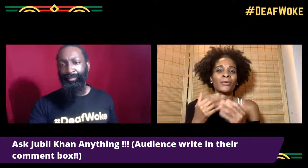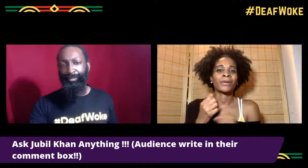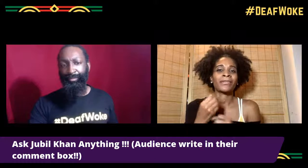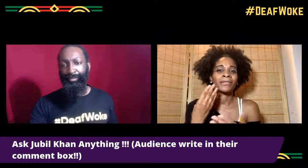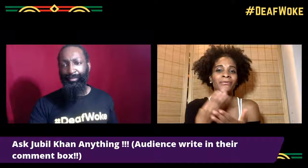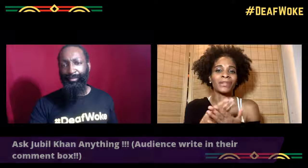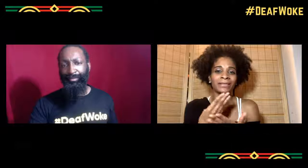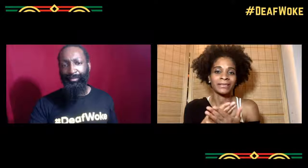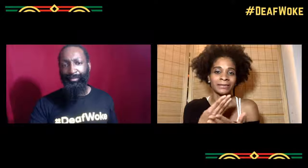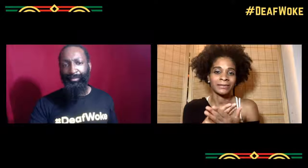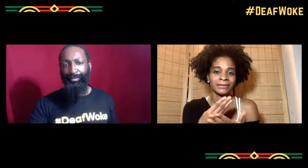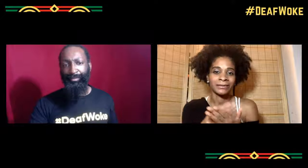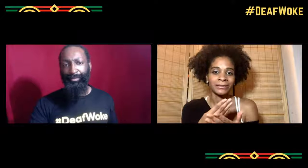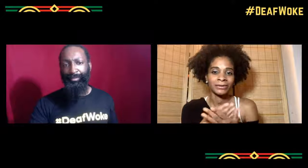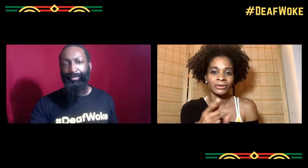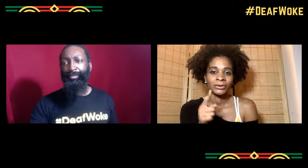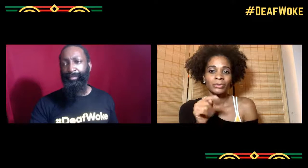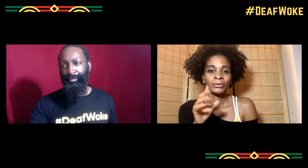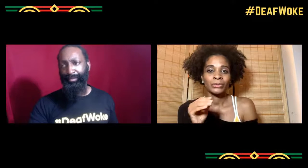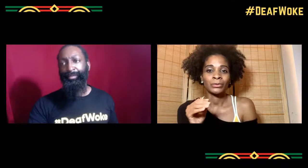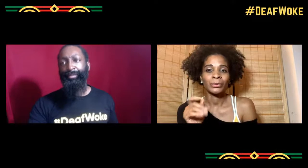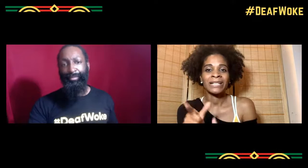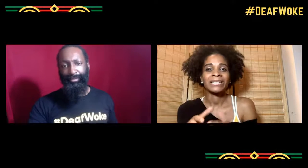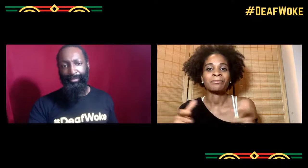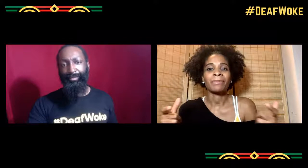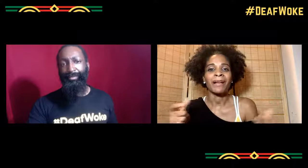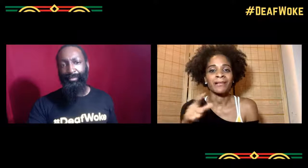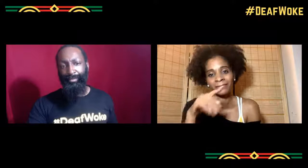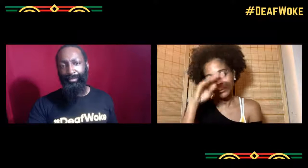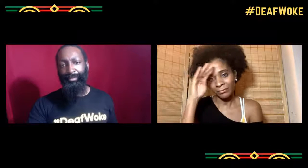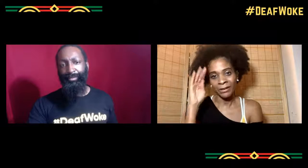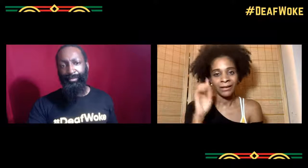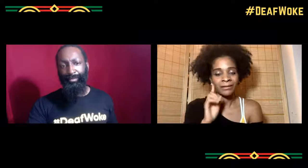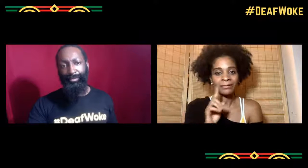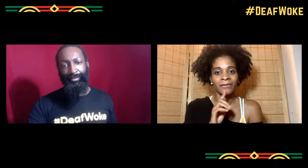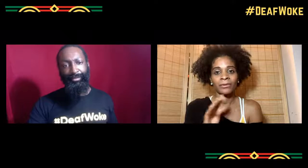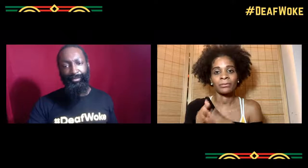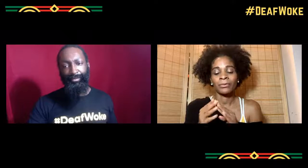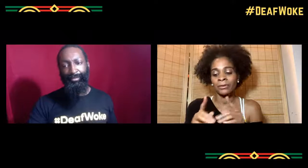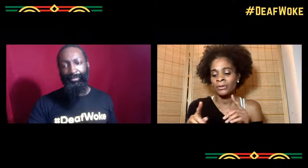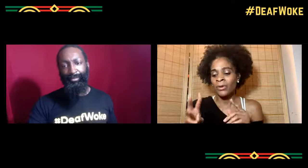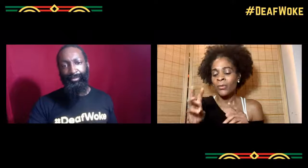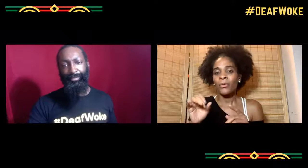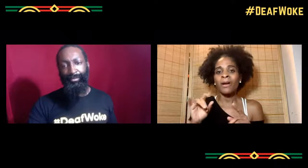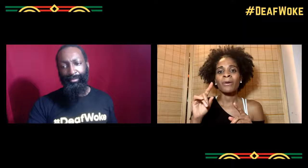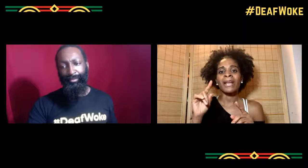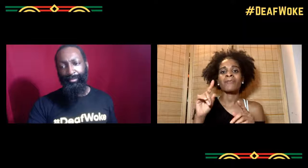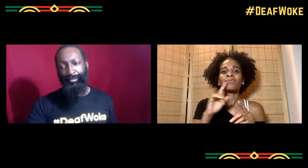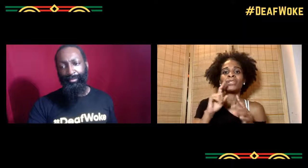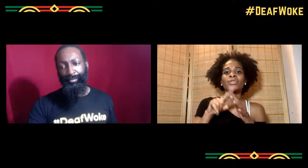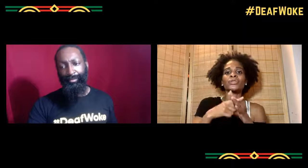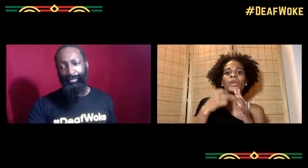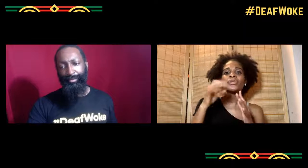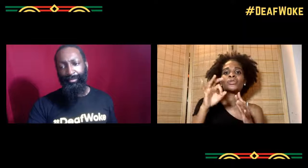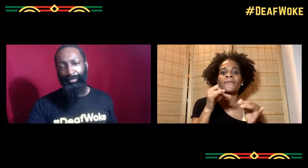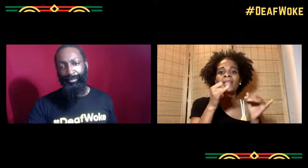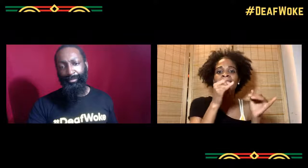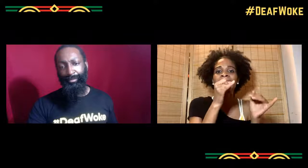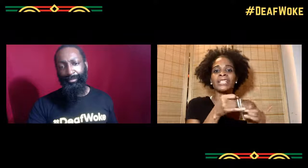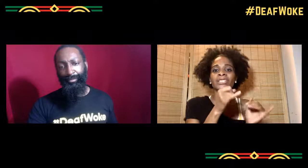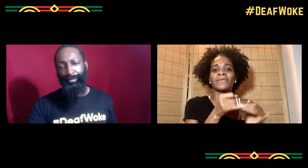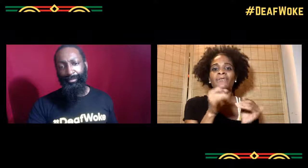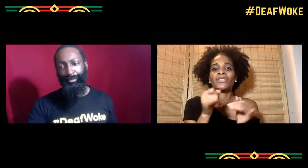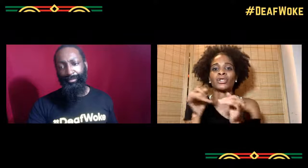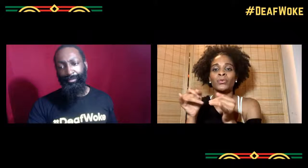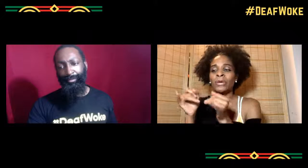I assume they're talking about how to do that, with like how to fundraise that so that we can expand Black businesses, Black deaf